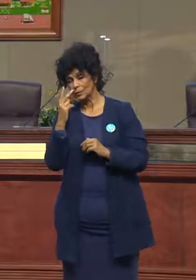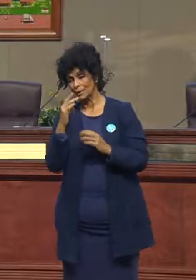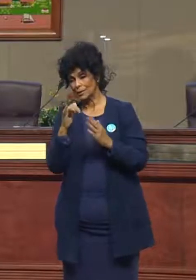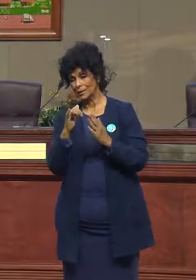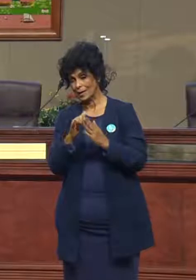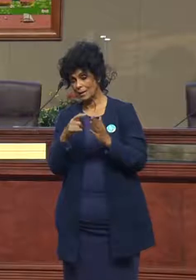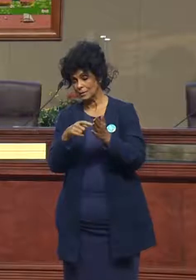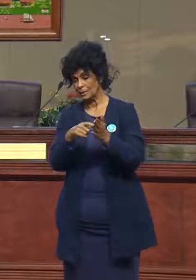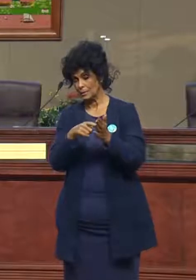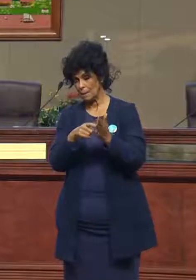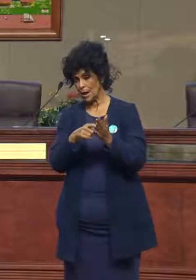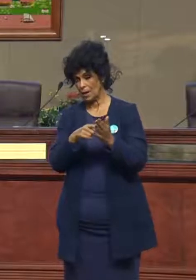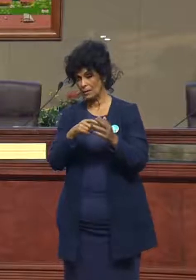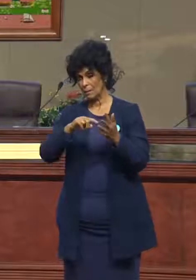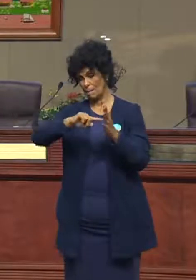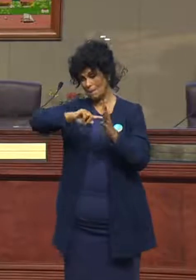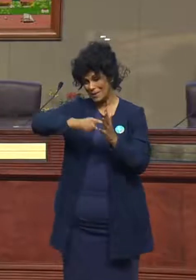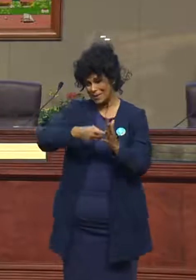here in Orange County?